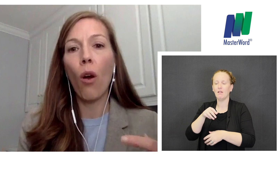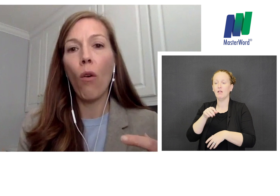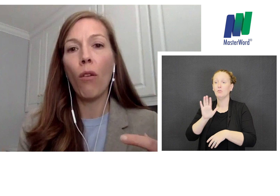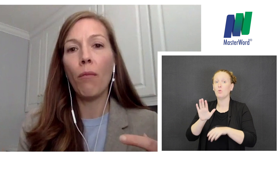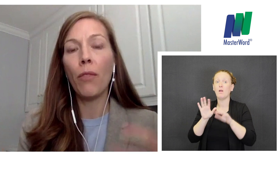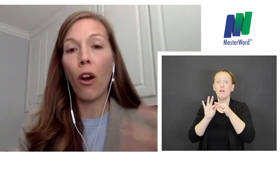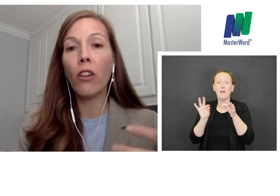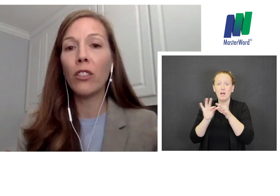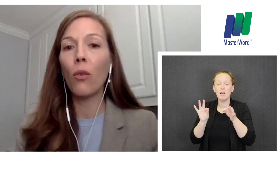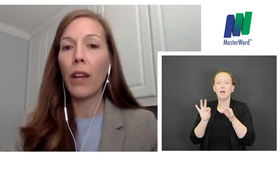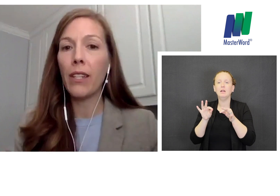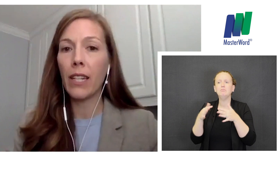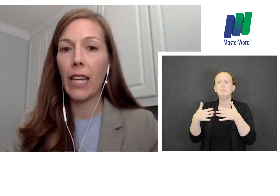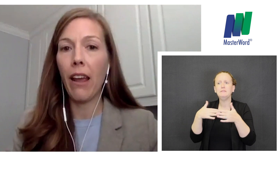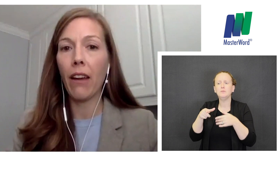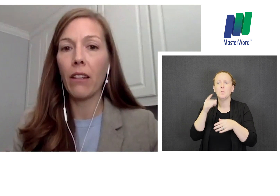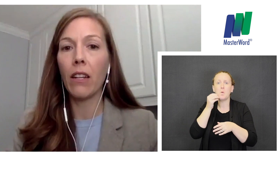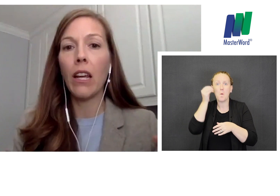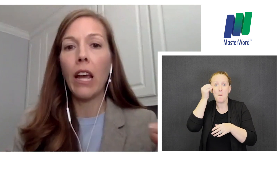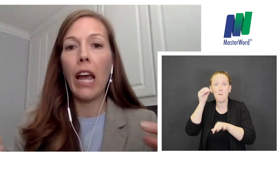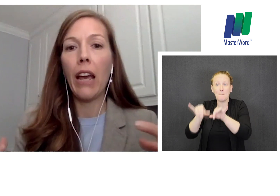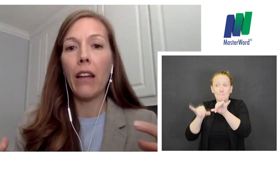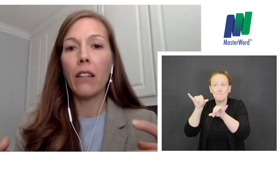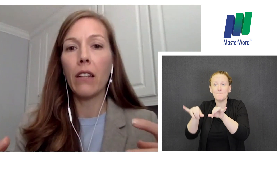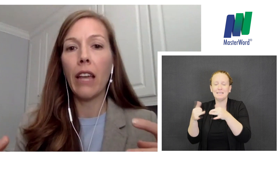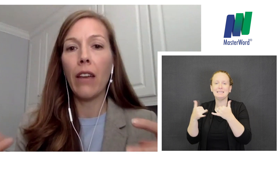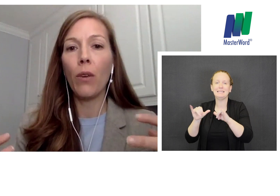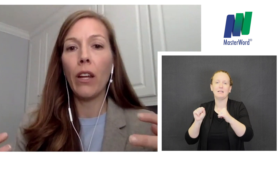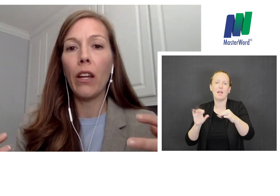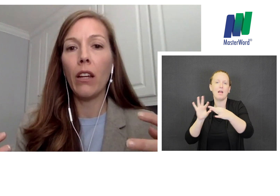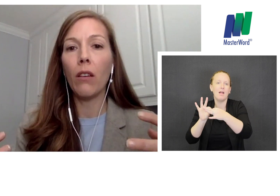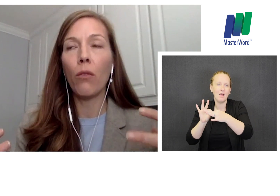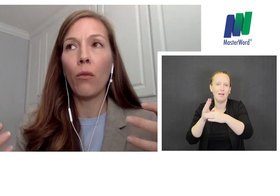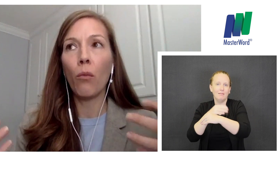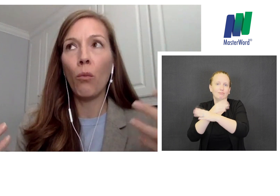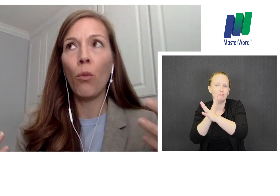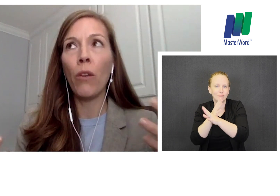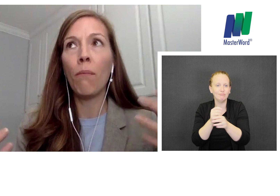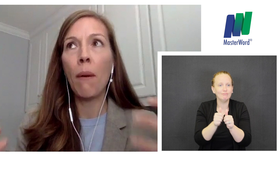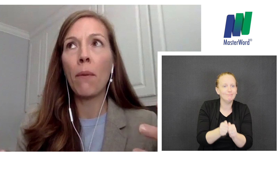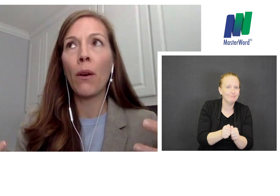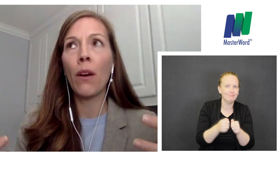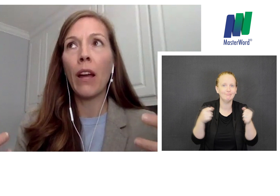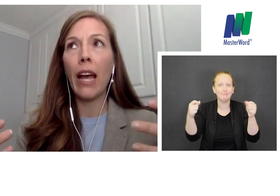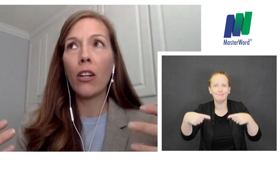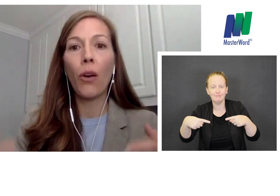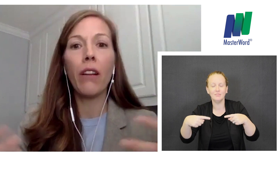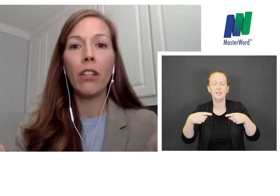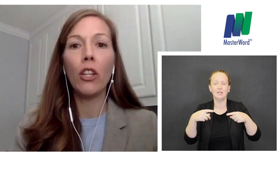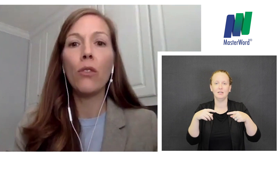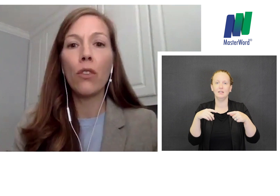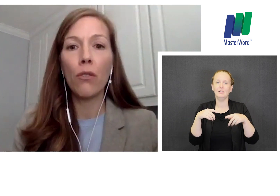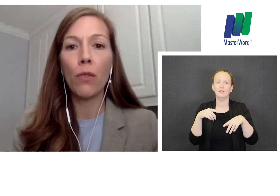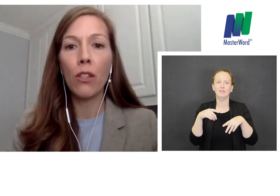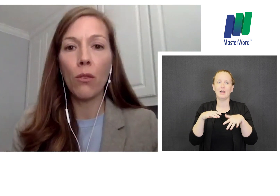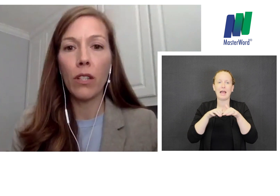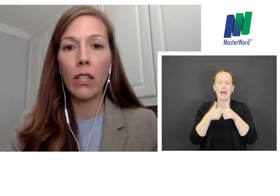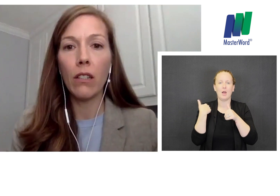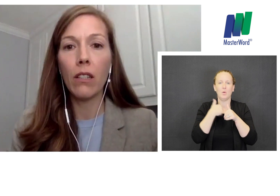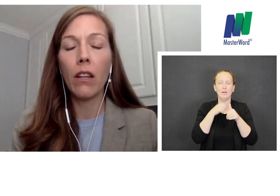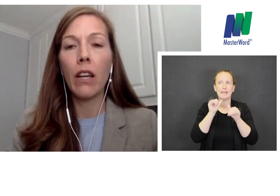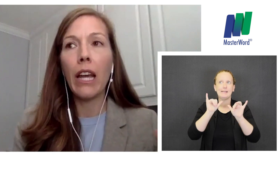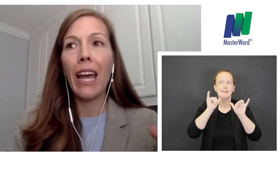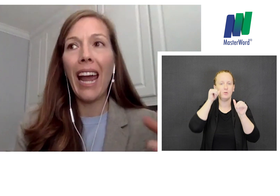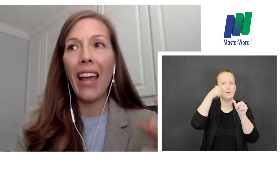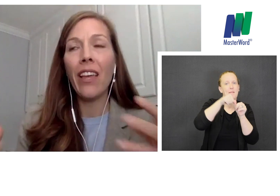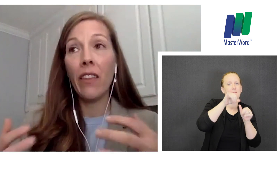though we're home, there are still ways to connect. And can we remember and creatively use those